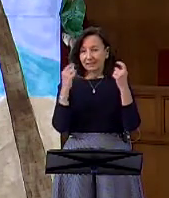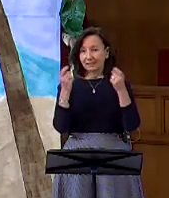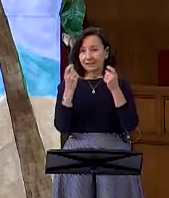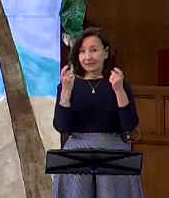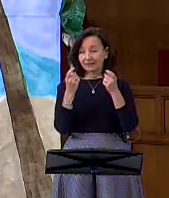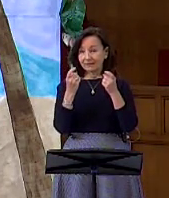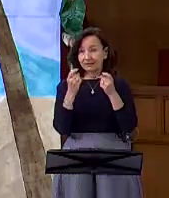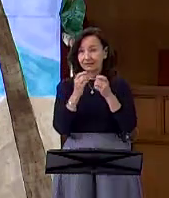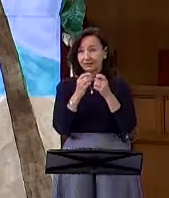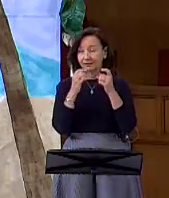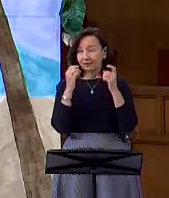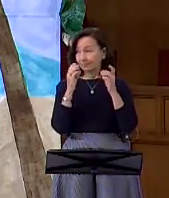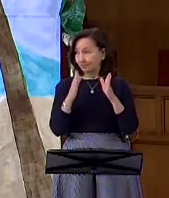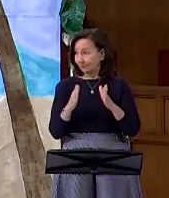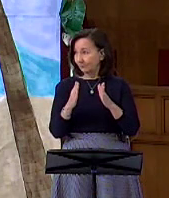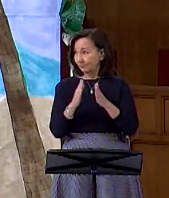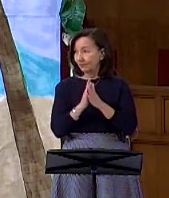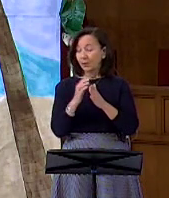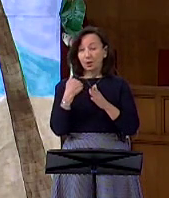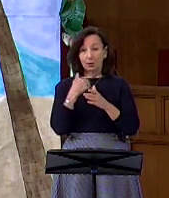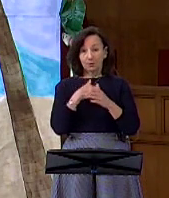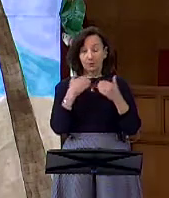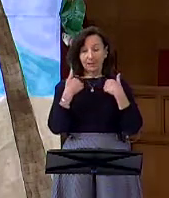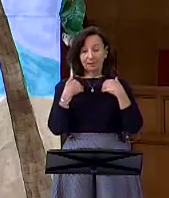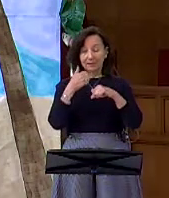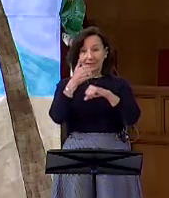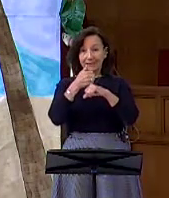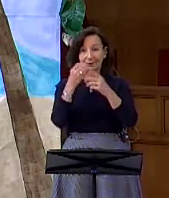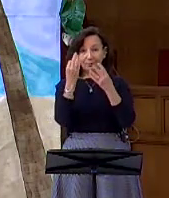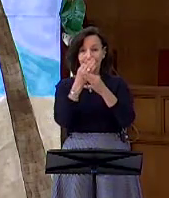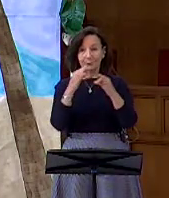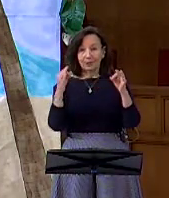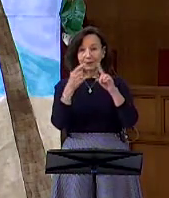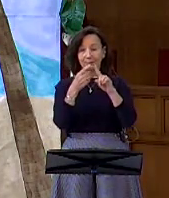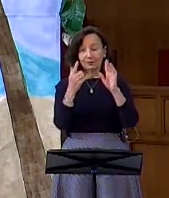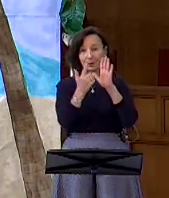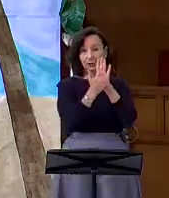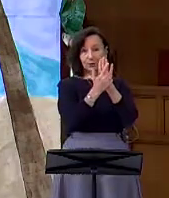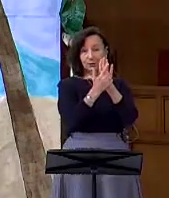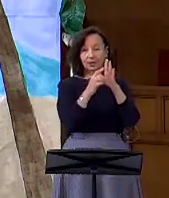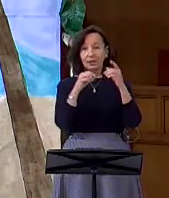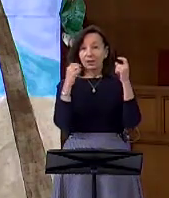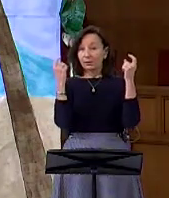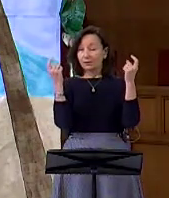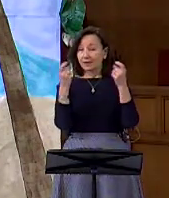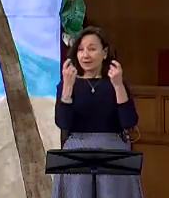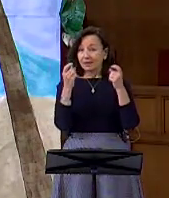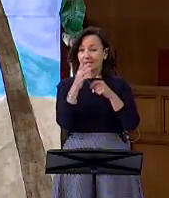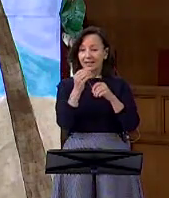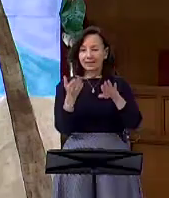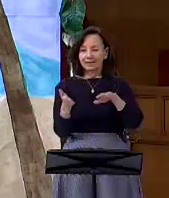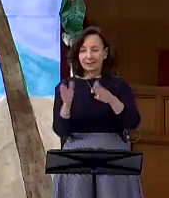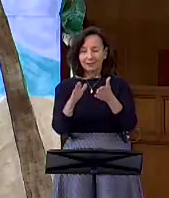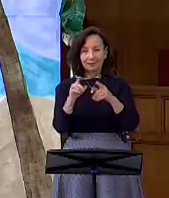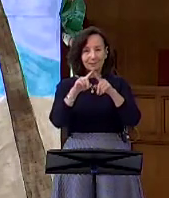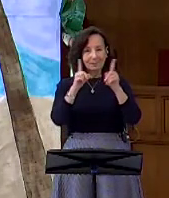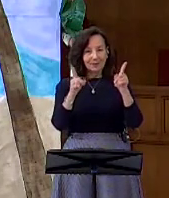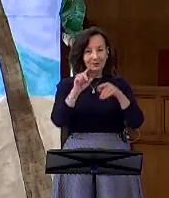What it says is we have been set free from the law of sin and death, but